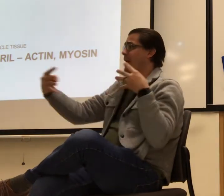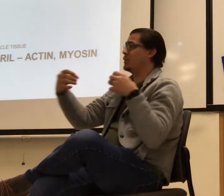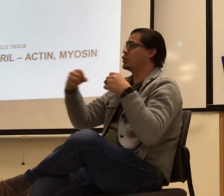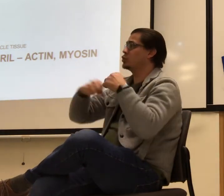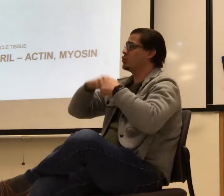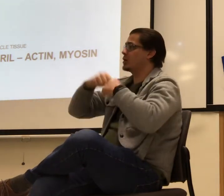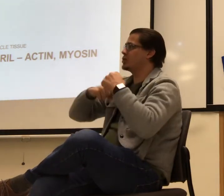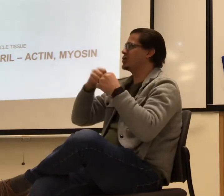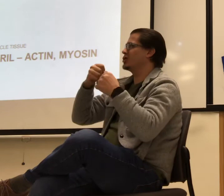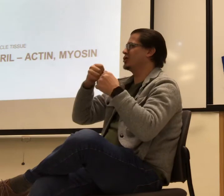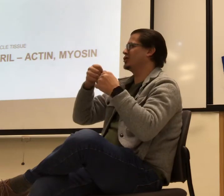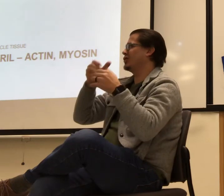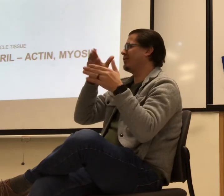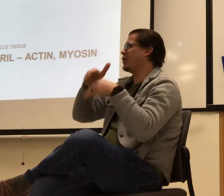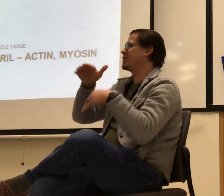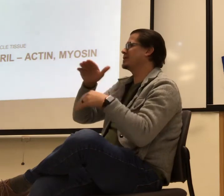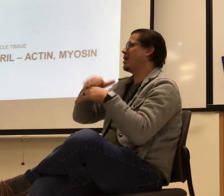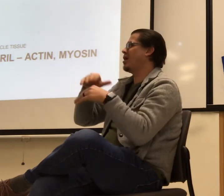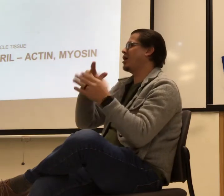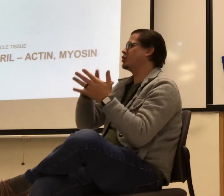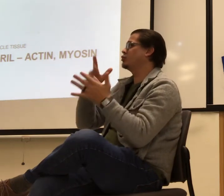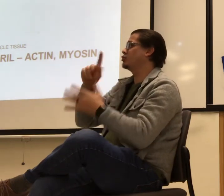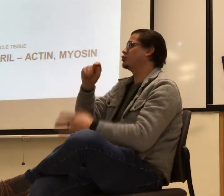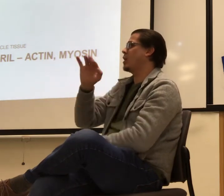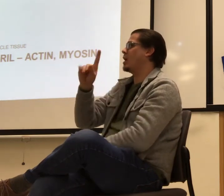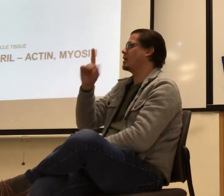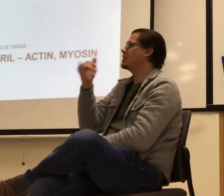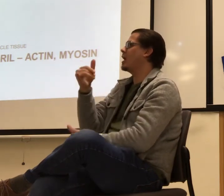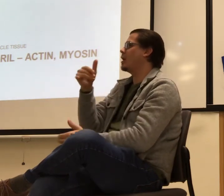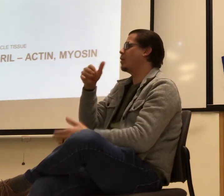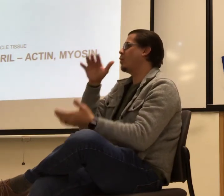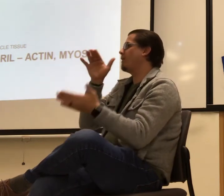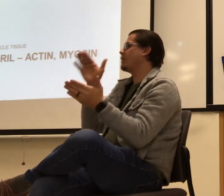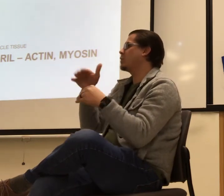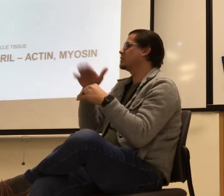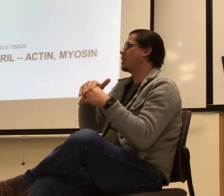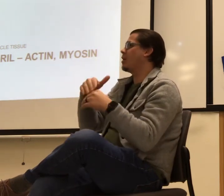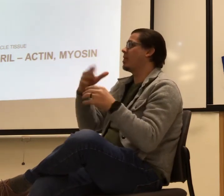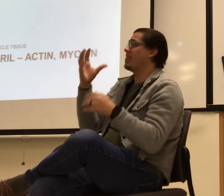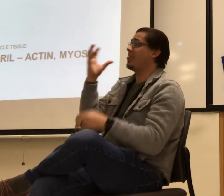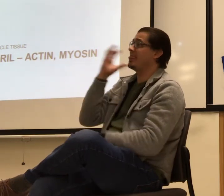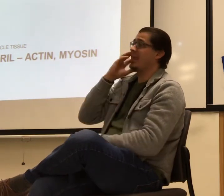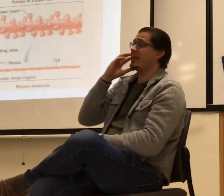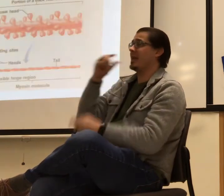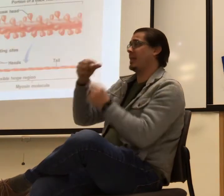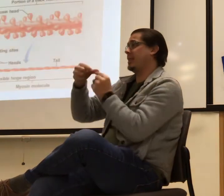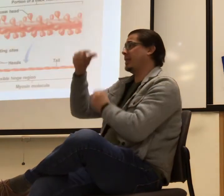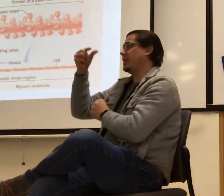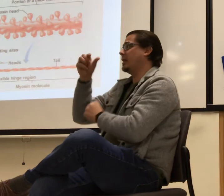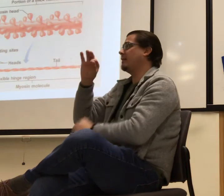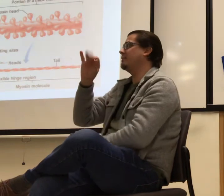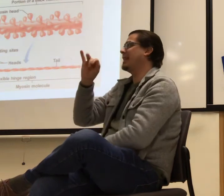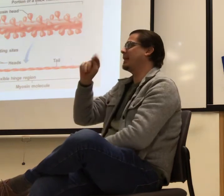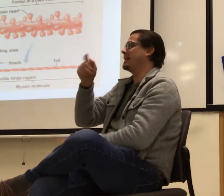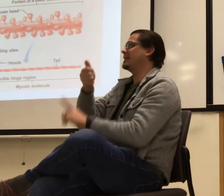triad. And, but let's just look at the thick and thin filaments by themselves. And the myofibril, start